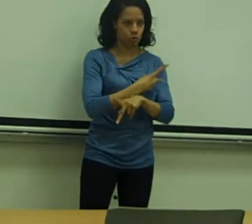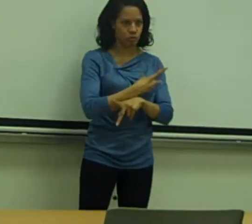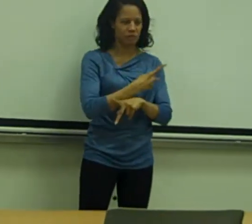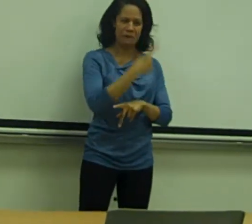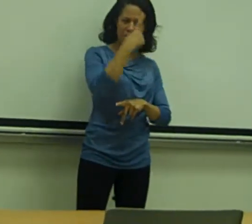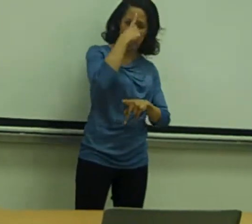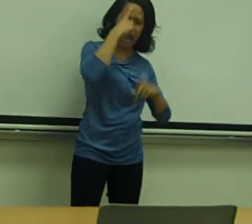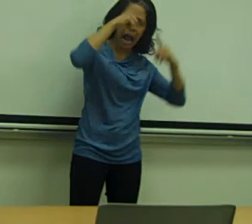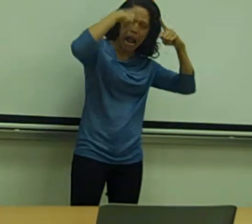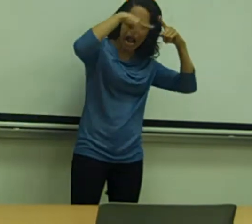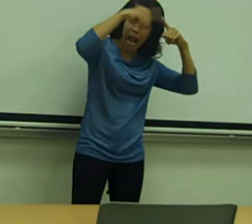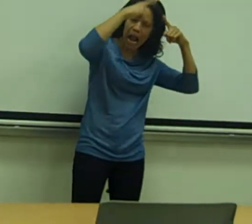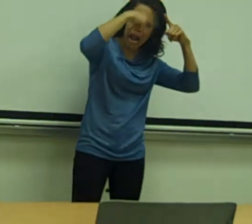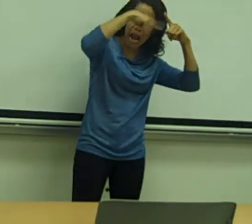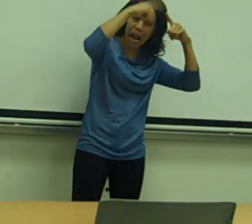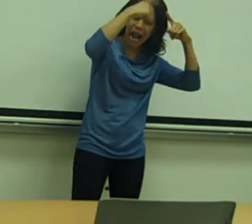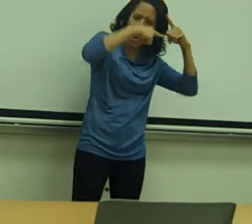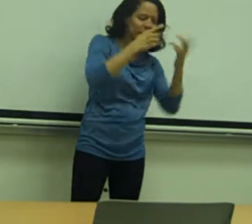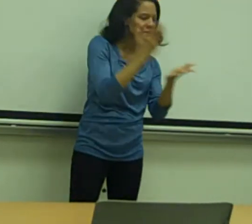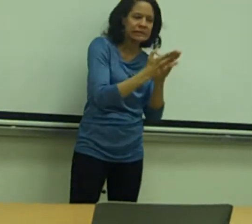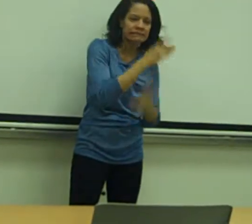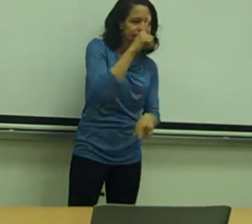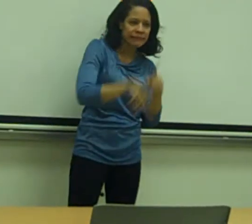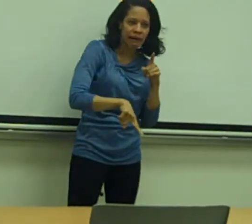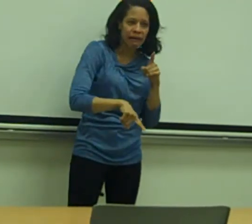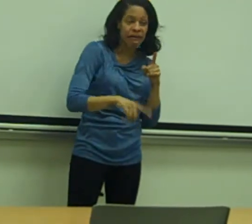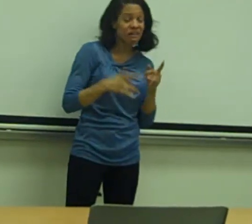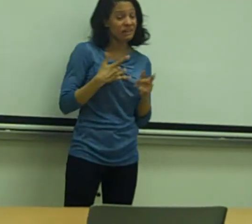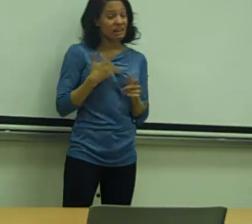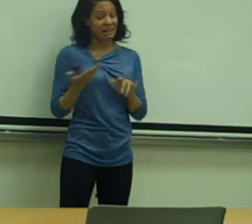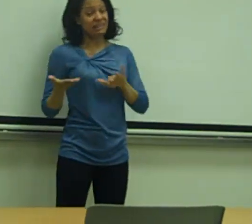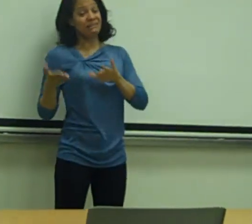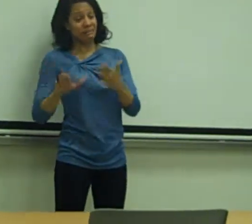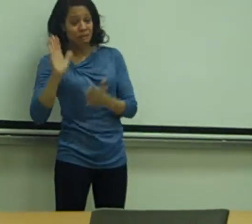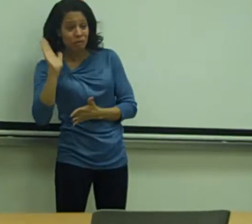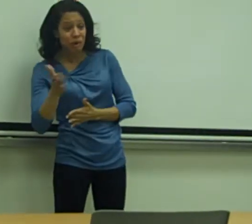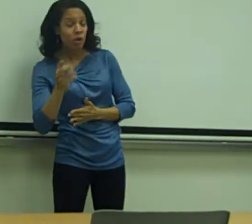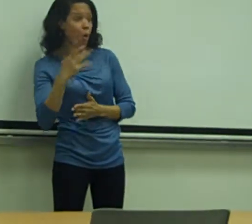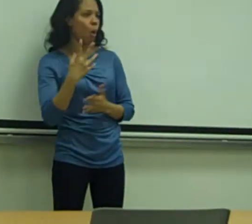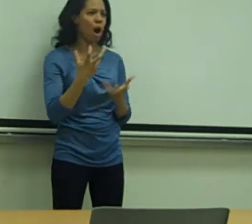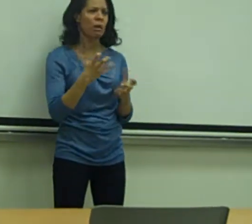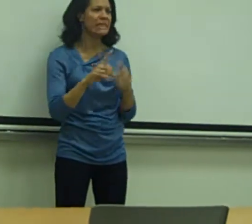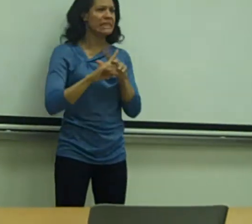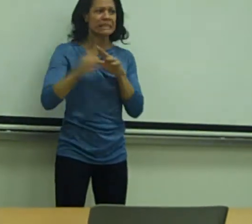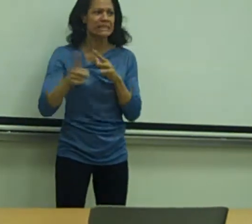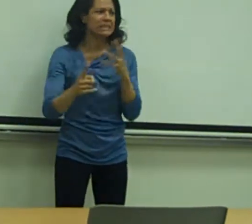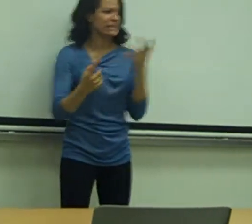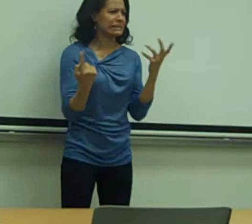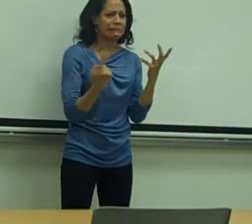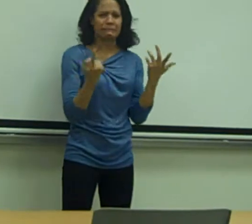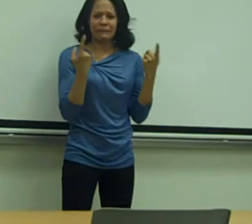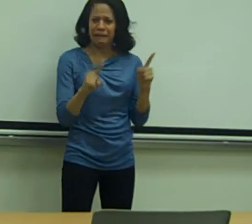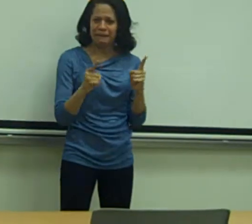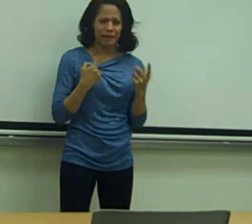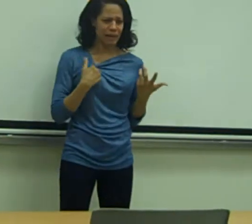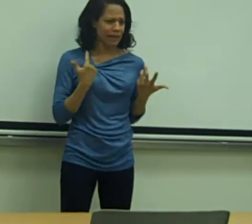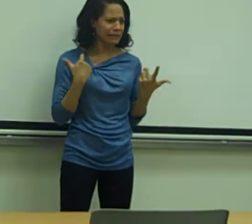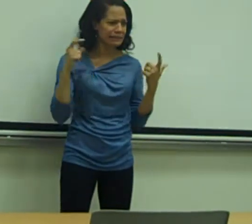racing, and you feel like you're either gonna die or you have to get away or whatever. It's definitely not a